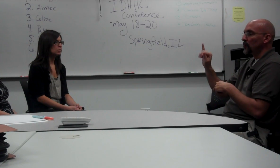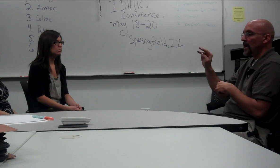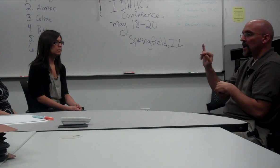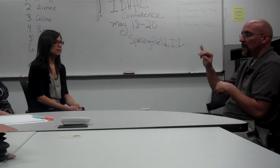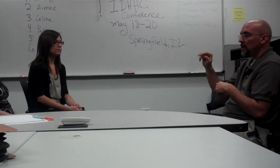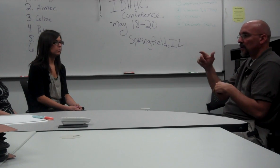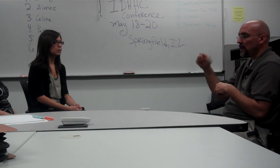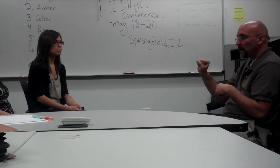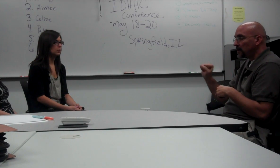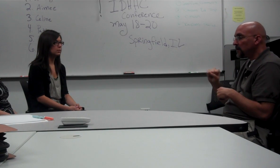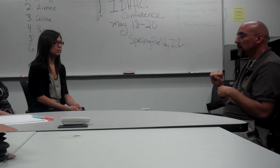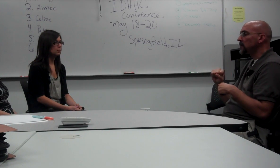We do a lot of work with